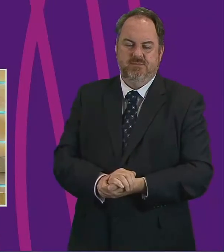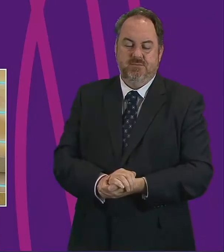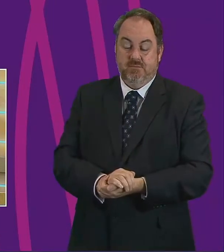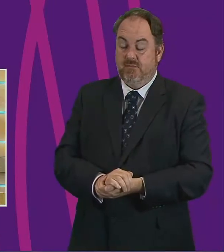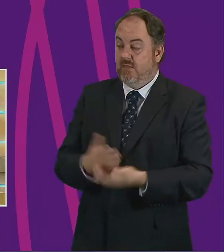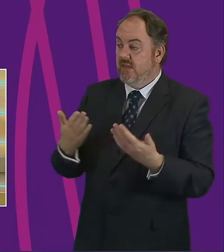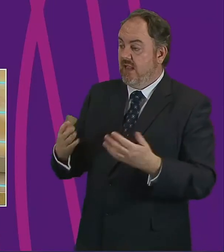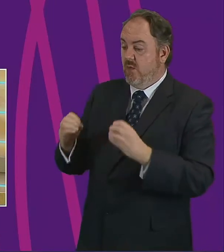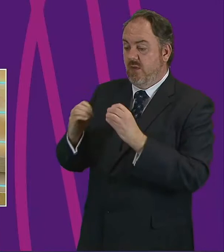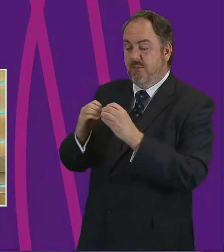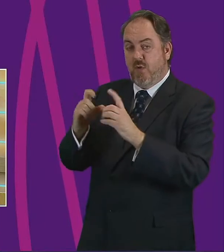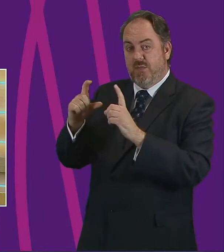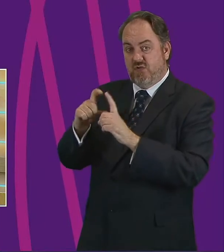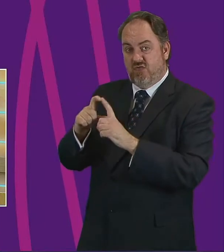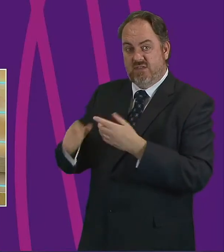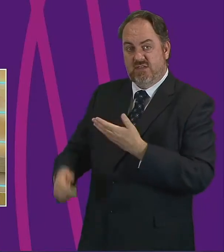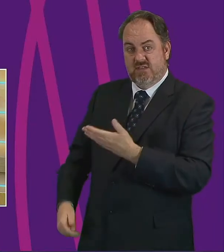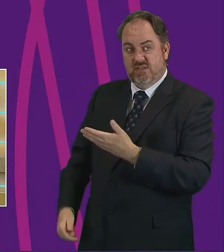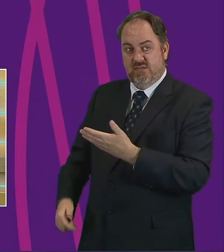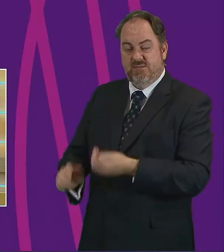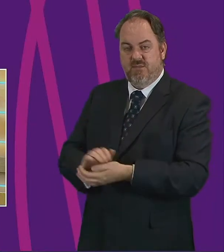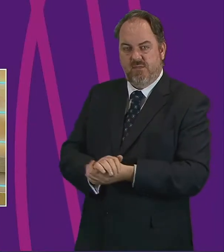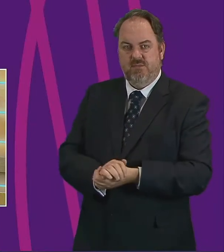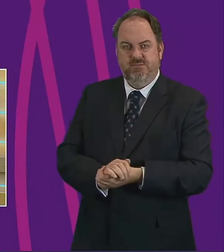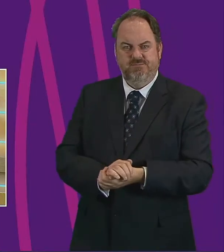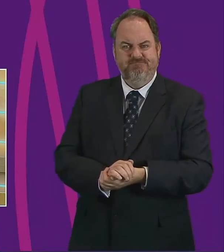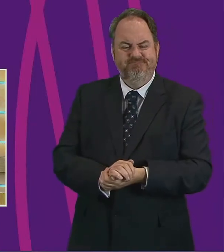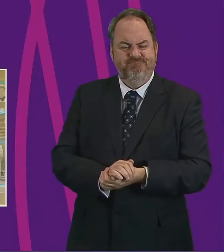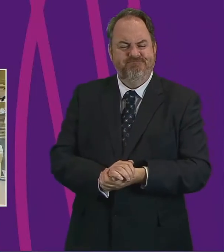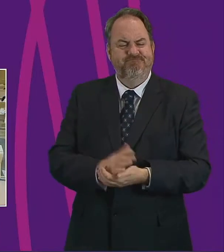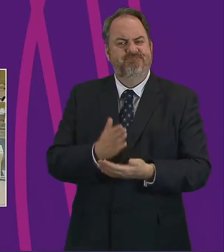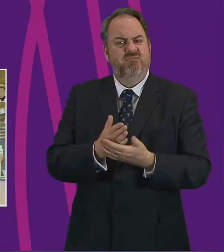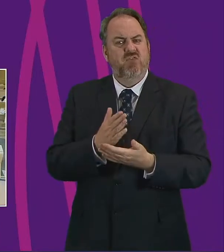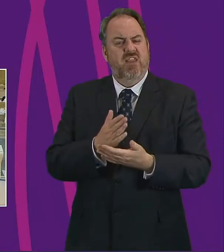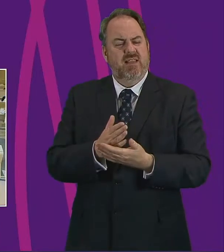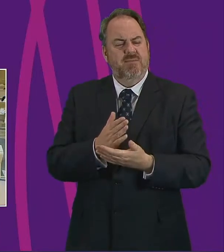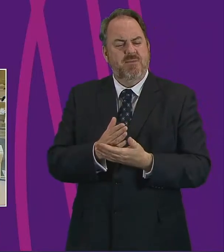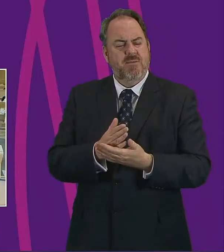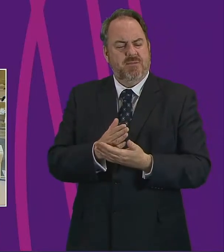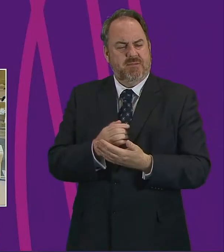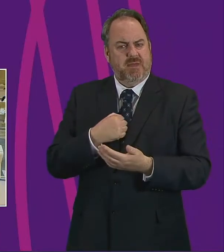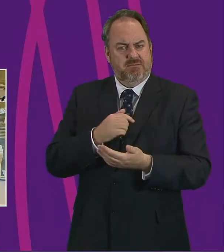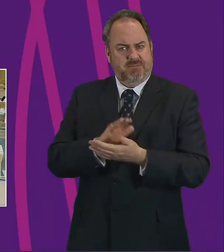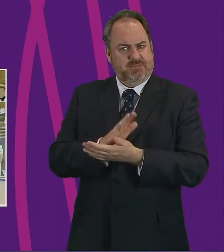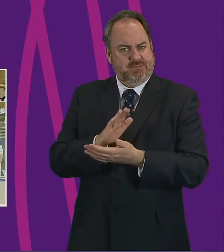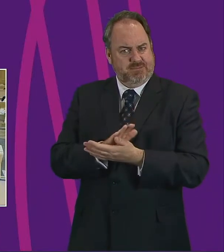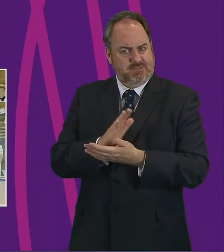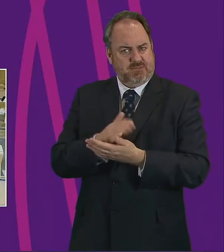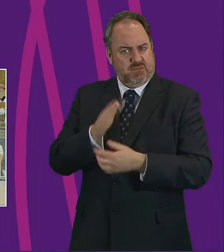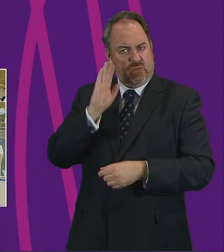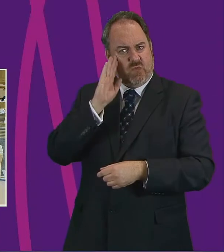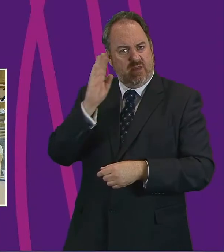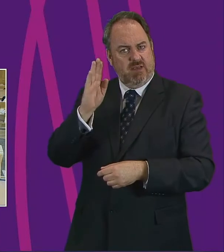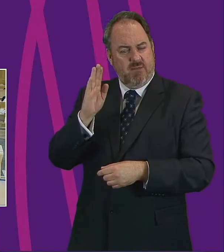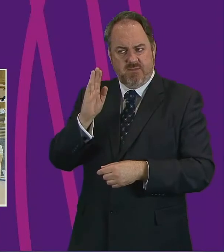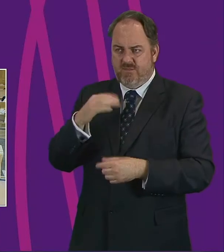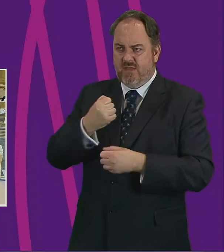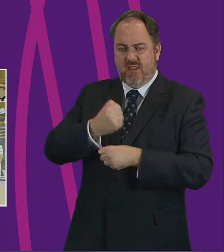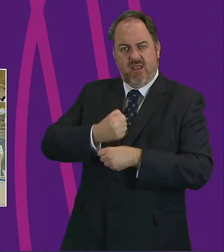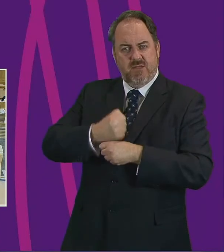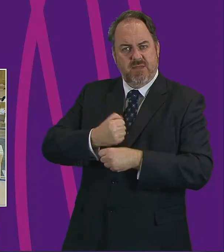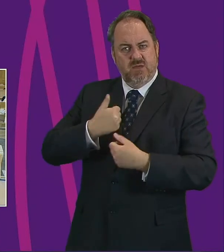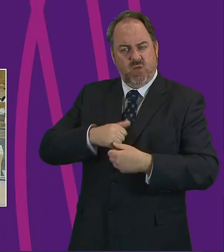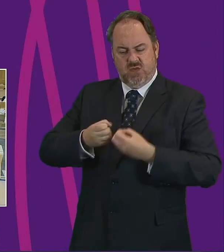Bob Doris, followed by Beatrice Wishart. Presiding Officer, I welcome the support and offer from the Scottish Government to provide laptops and broadband for young